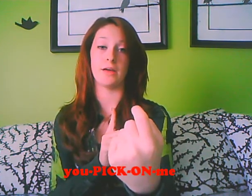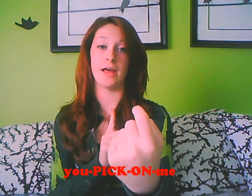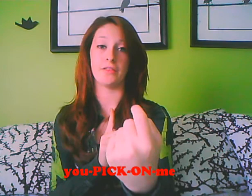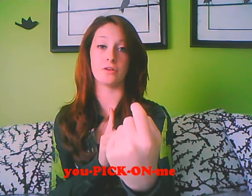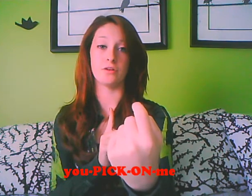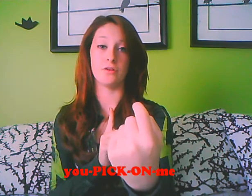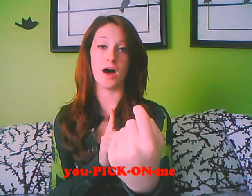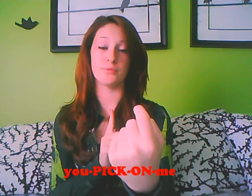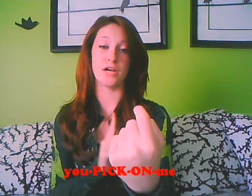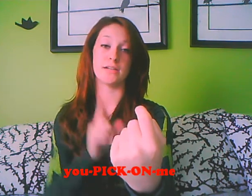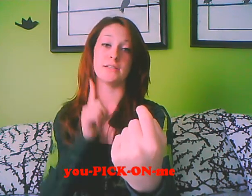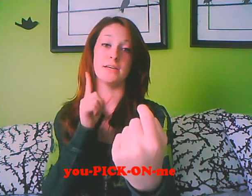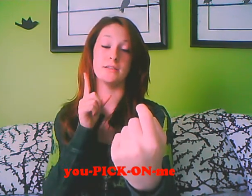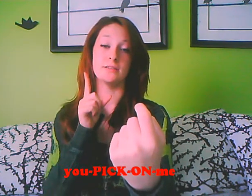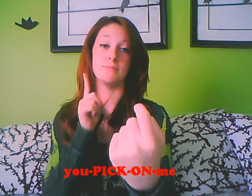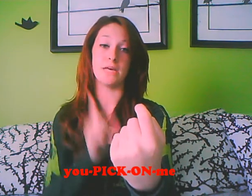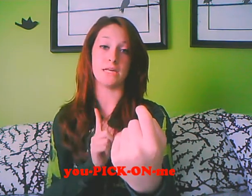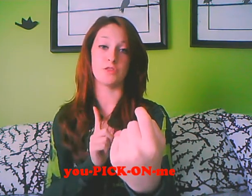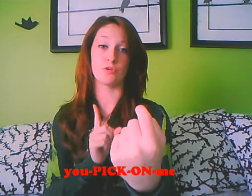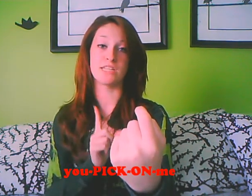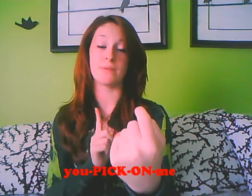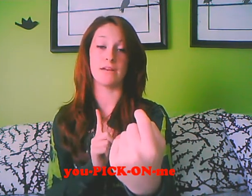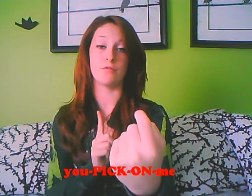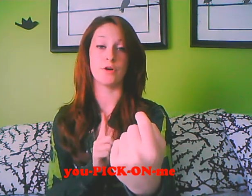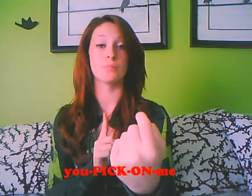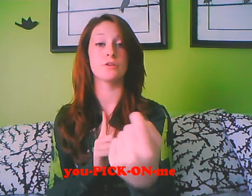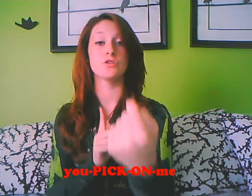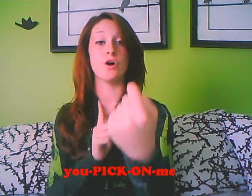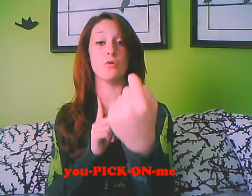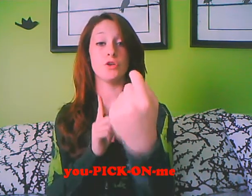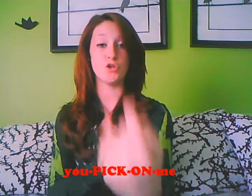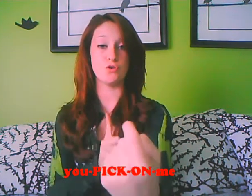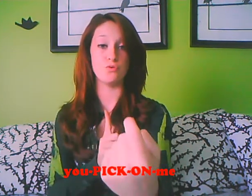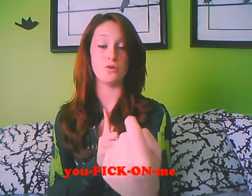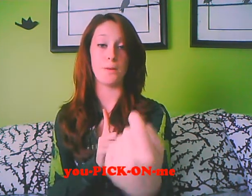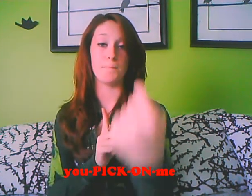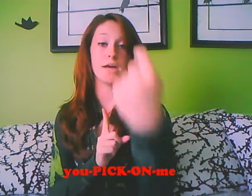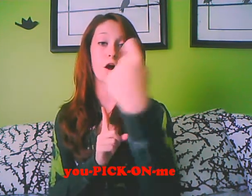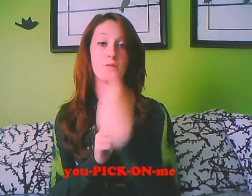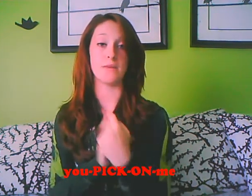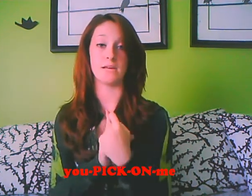and the object is me, the recipient of the verb. So, you pick on me.